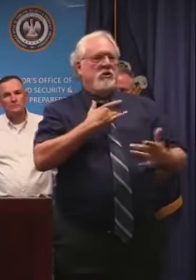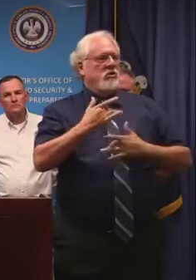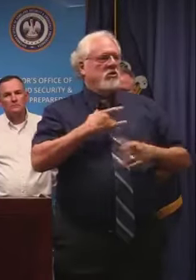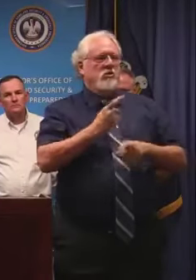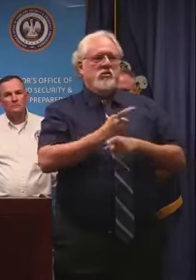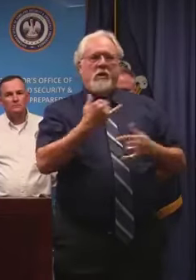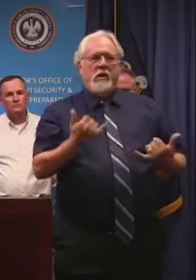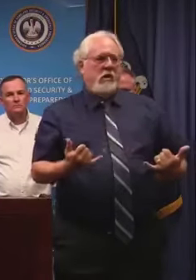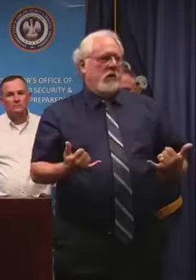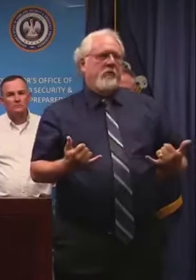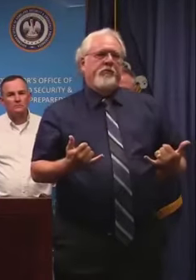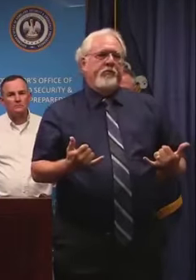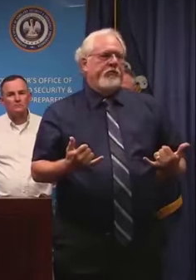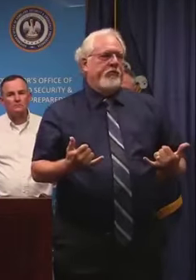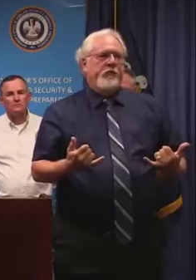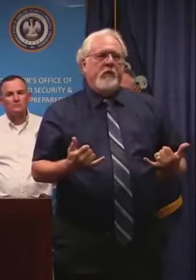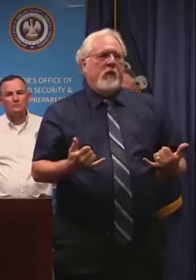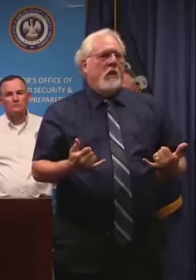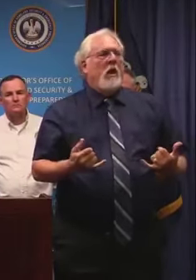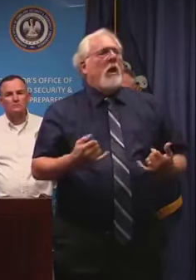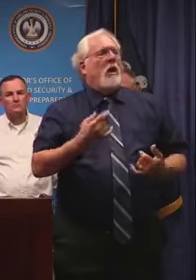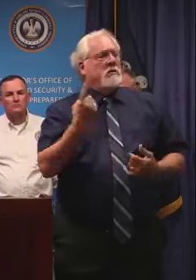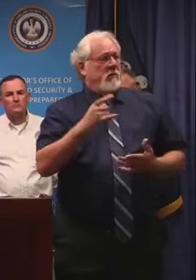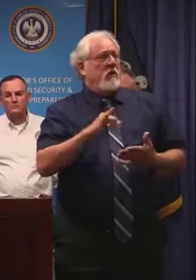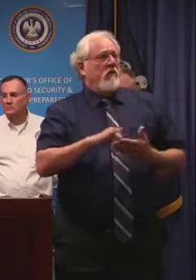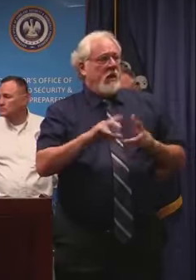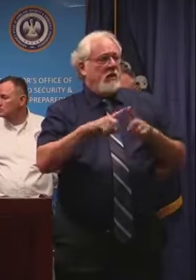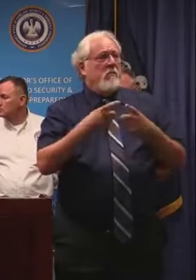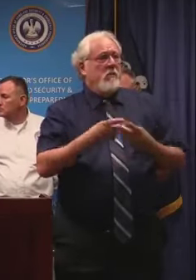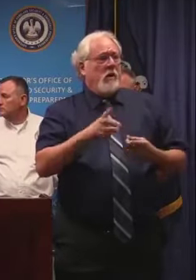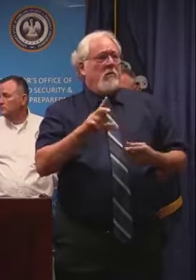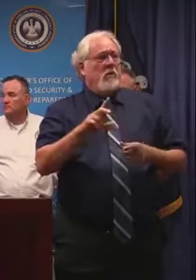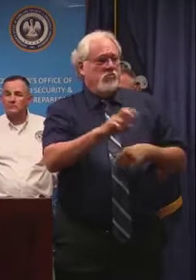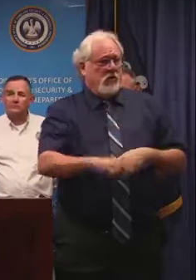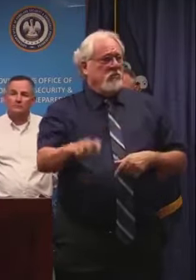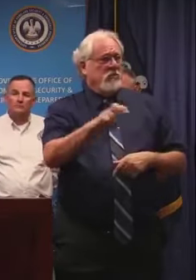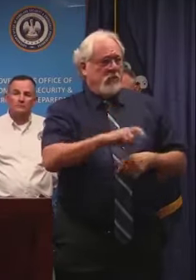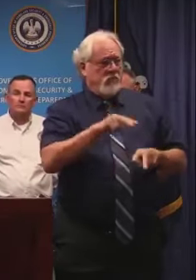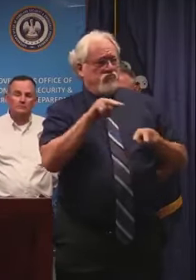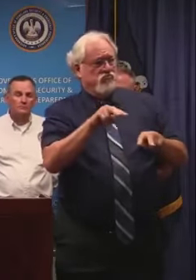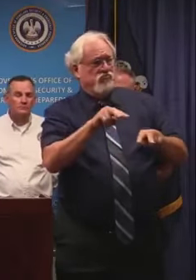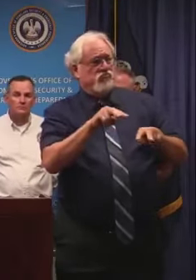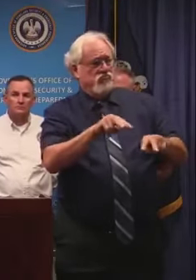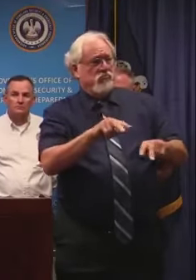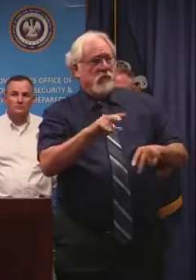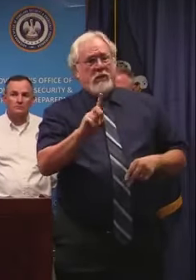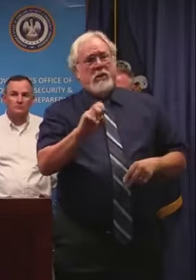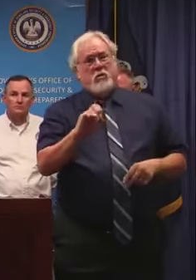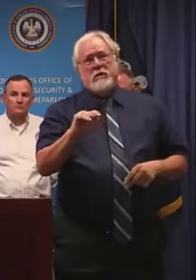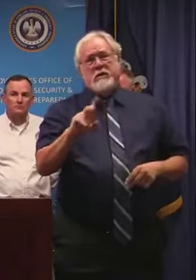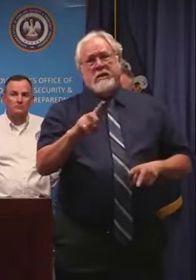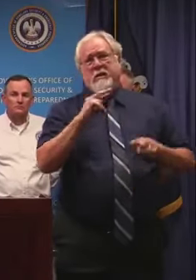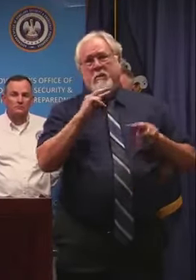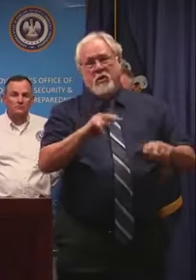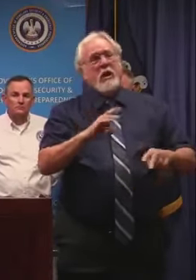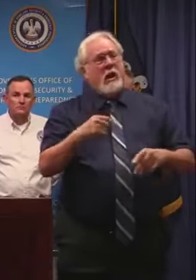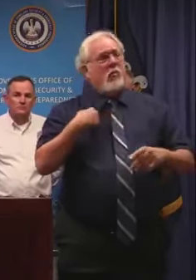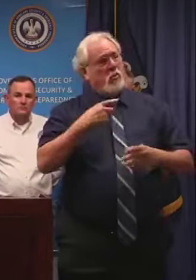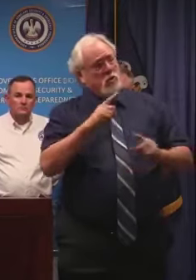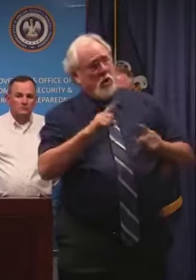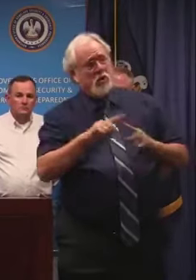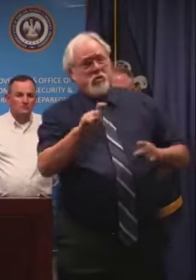this point in time. It is something that the Department of Transportation is monitoring, and we are in consultation with the folks in